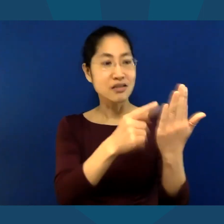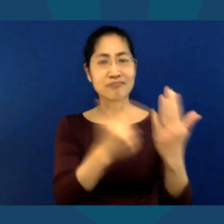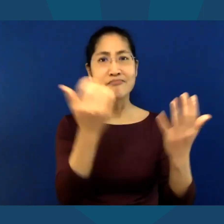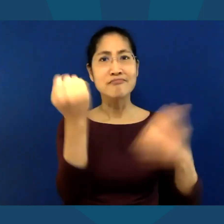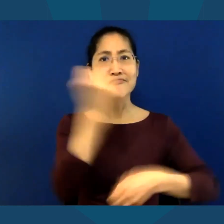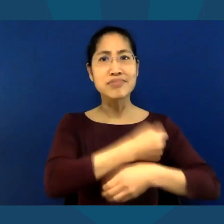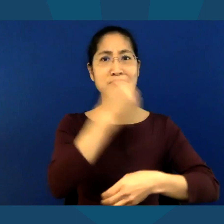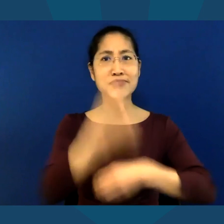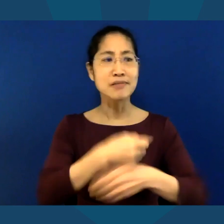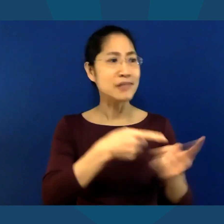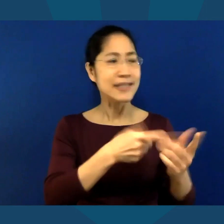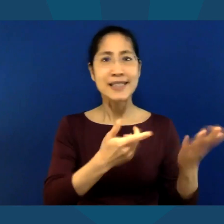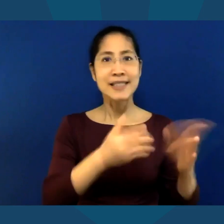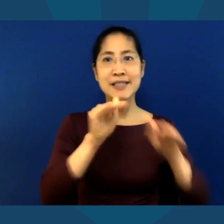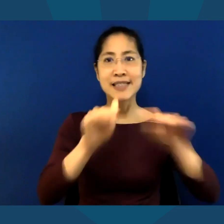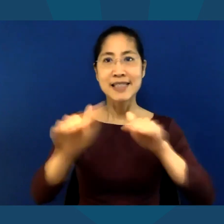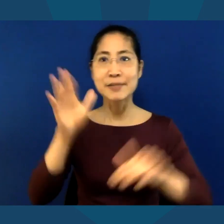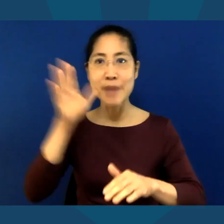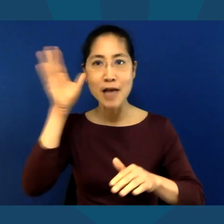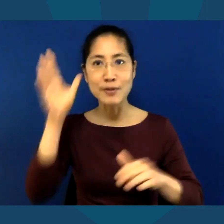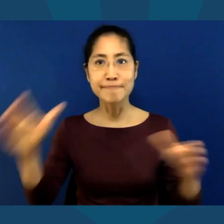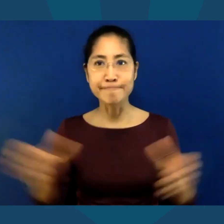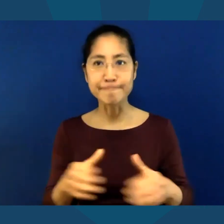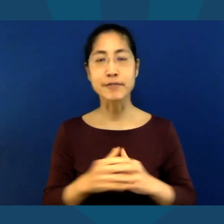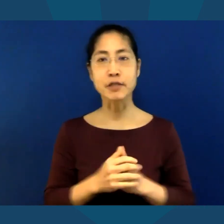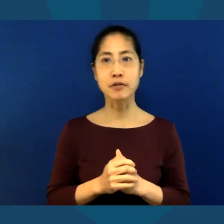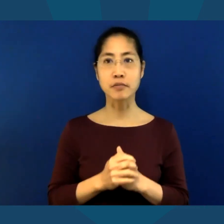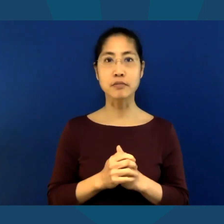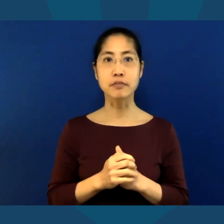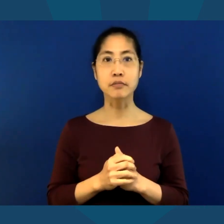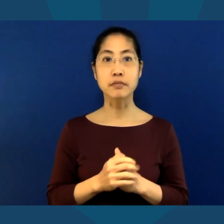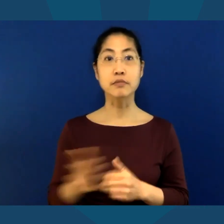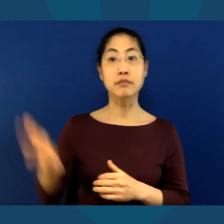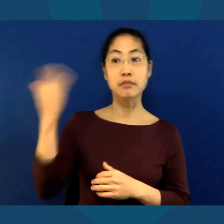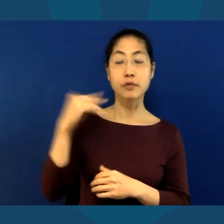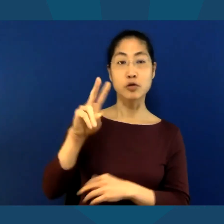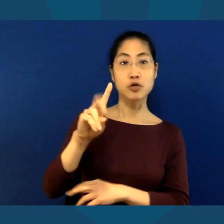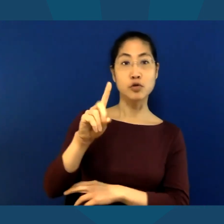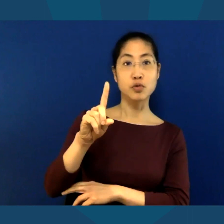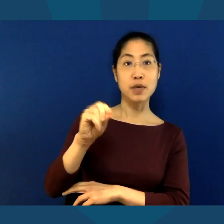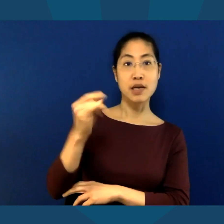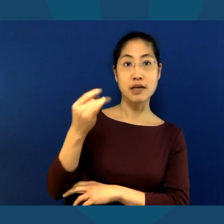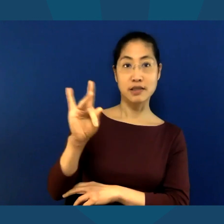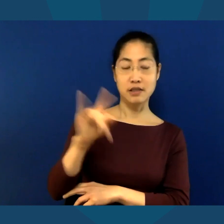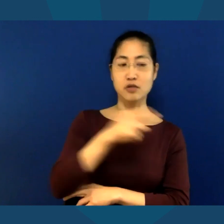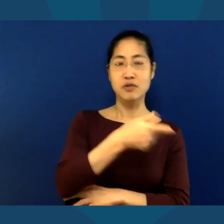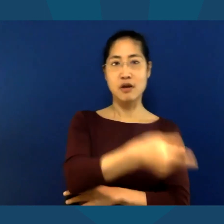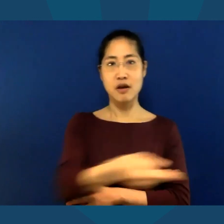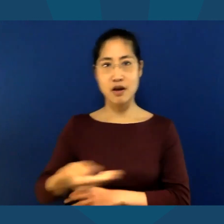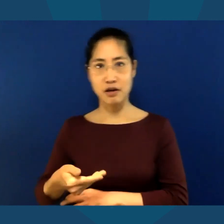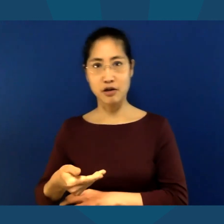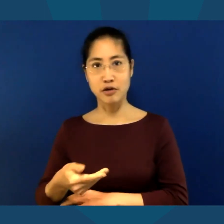closure list, and was hired as regional lead for Save Our Schools in 2018.